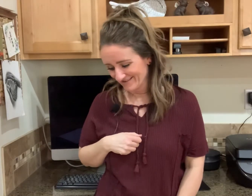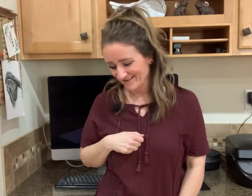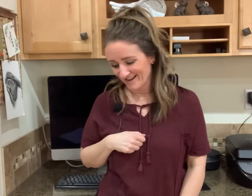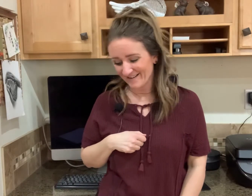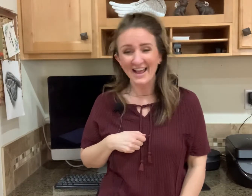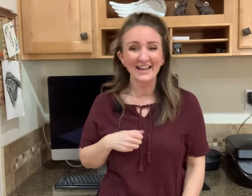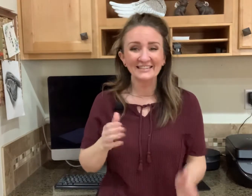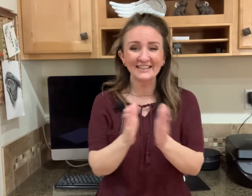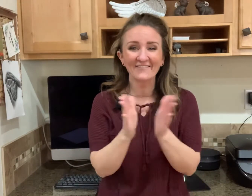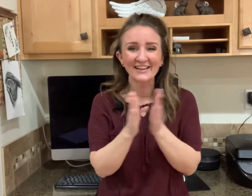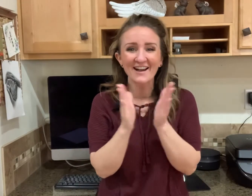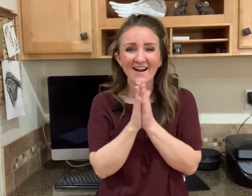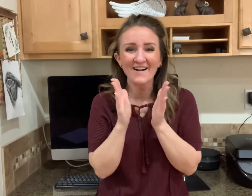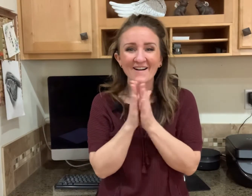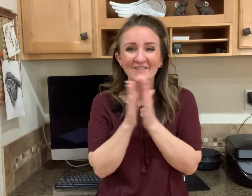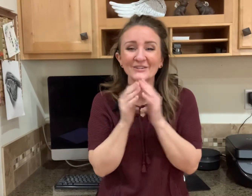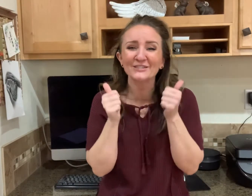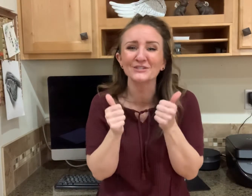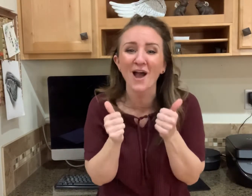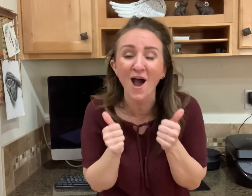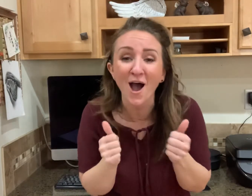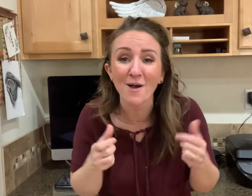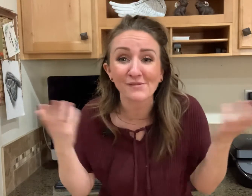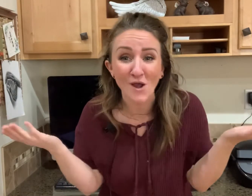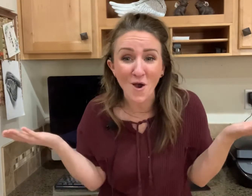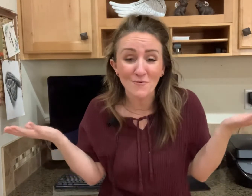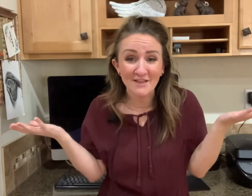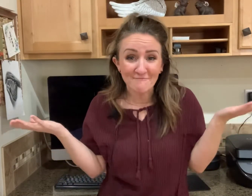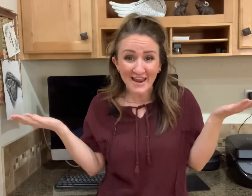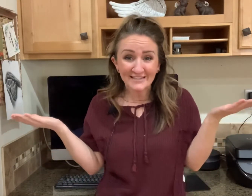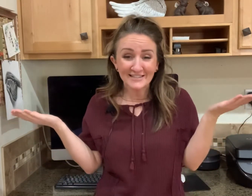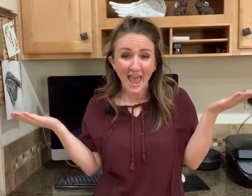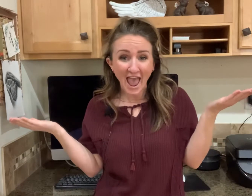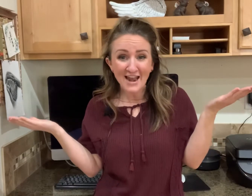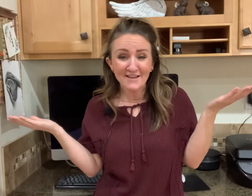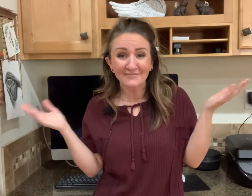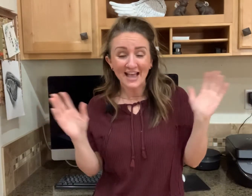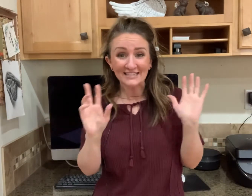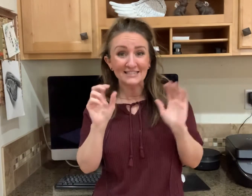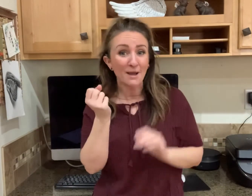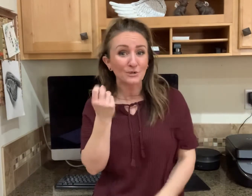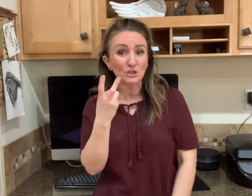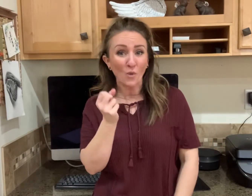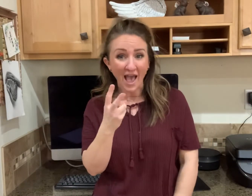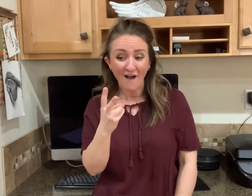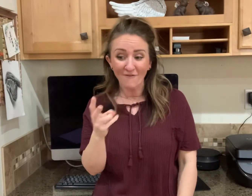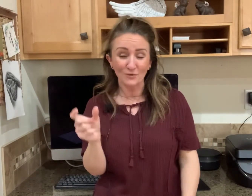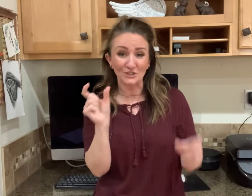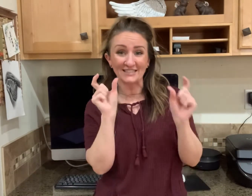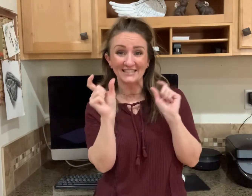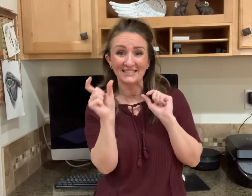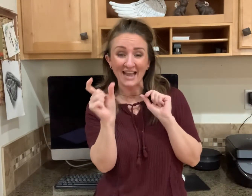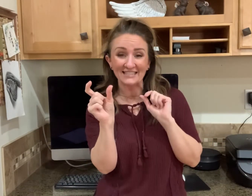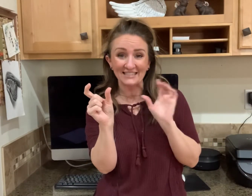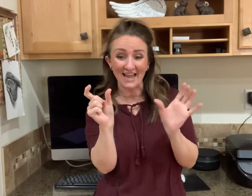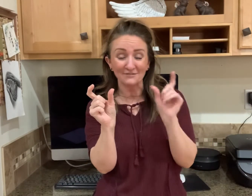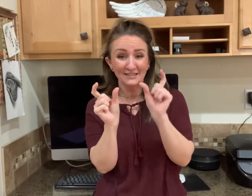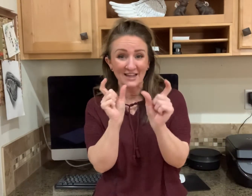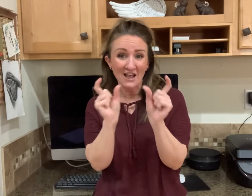All right, there we go. Good job. So we've made it to the end of lesson number 12, which is the second set of